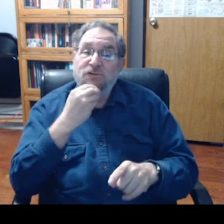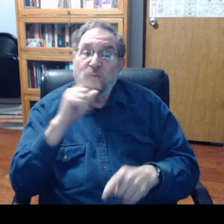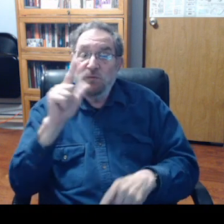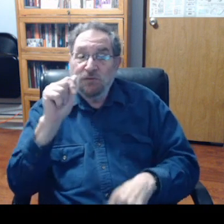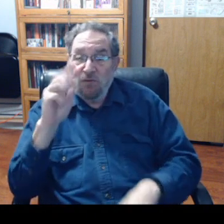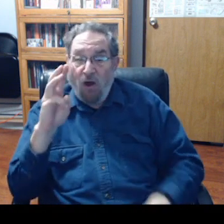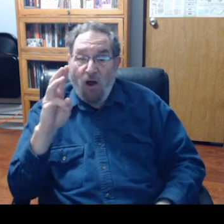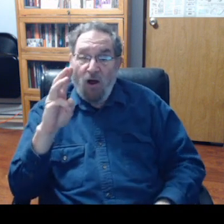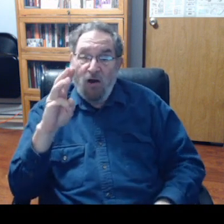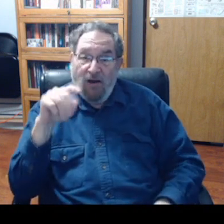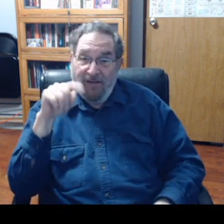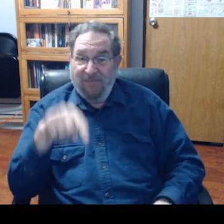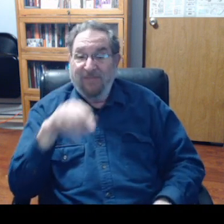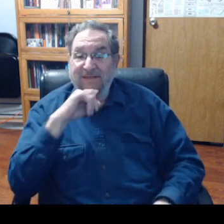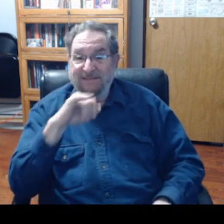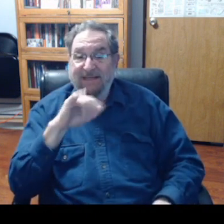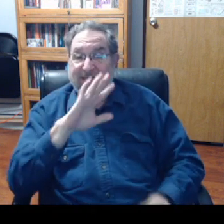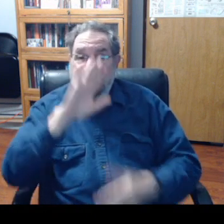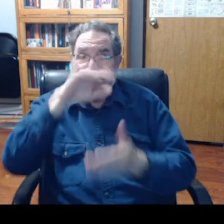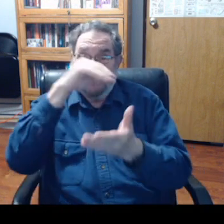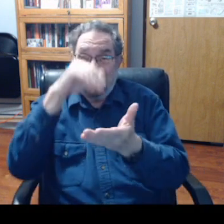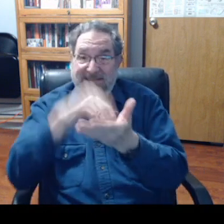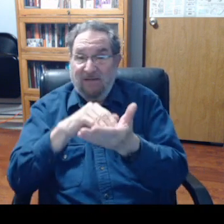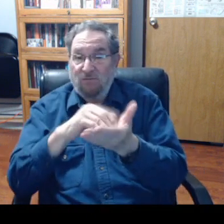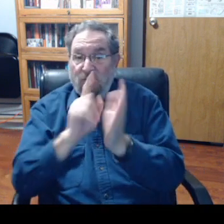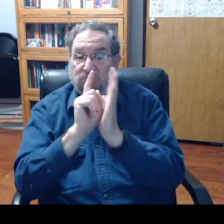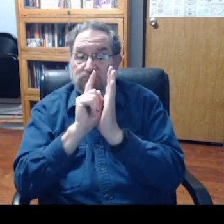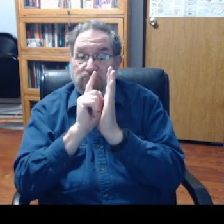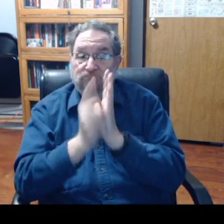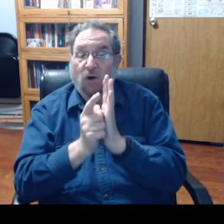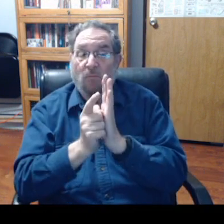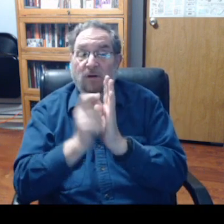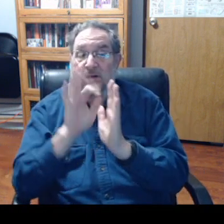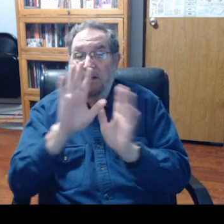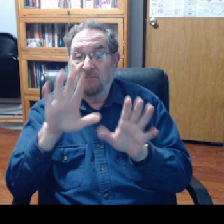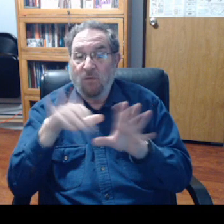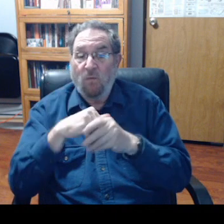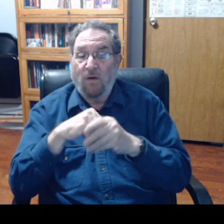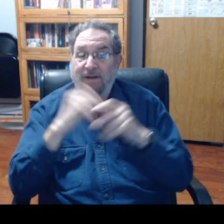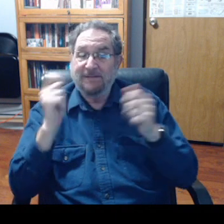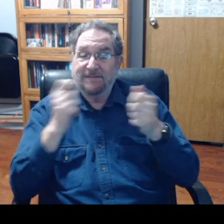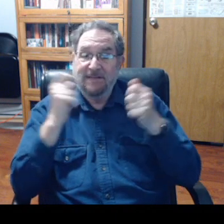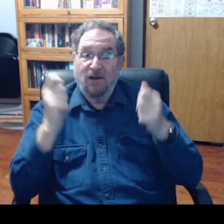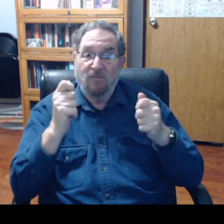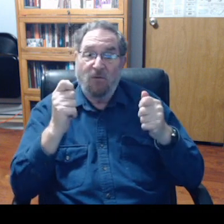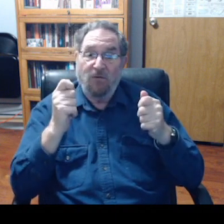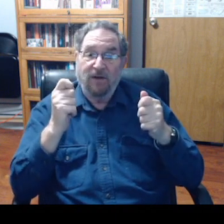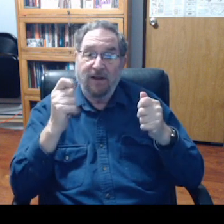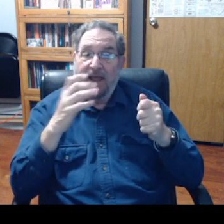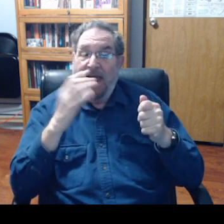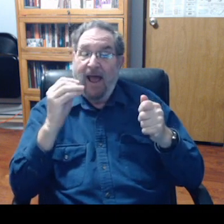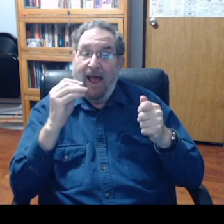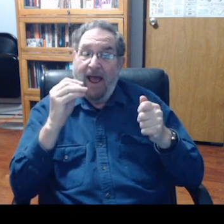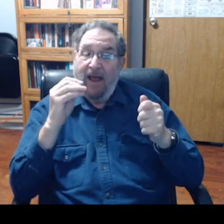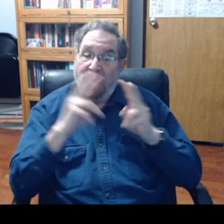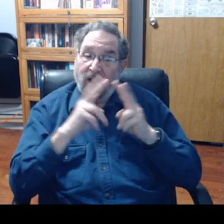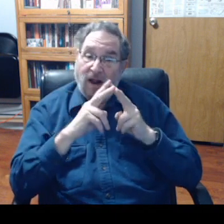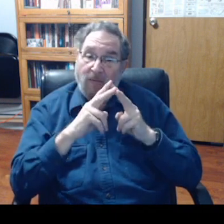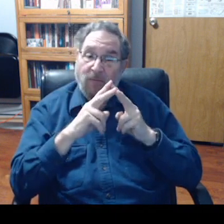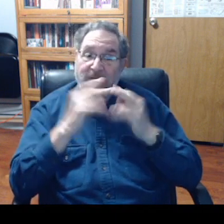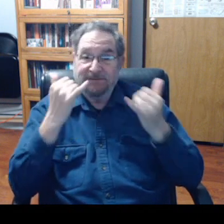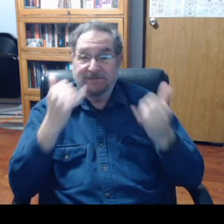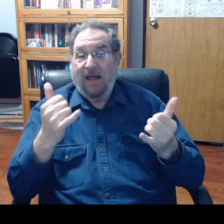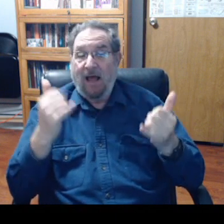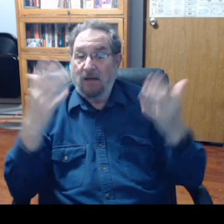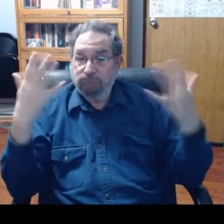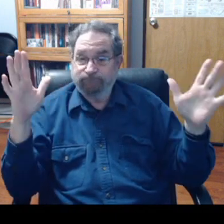According to Jewish law, this is the central moment of the wedding ceremony, and the